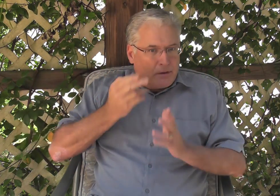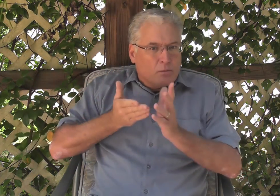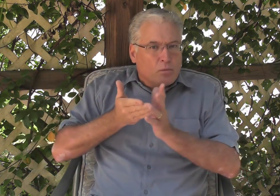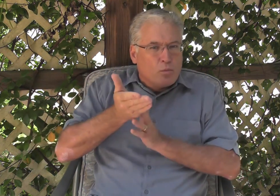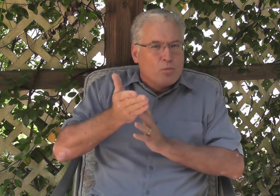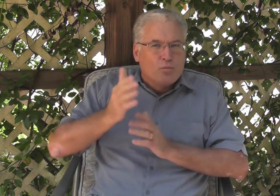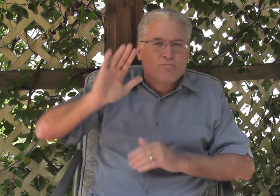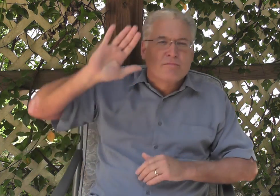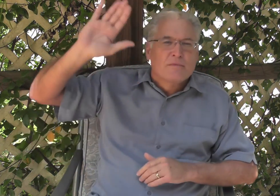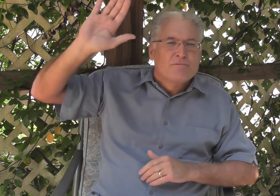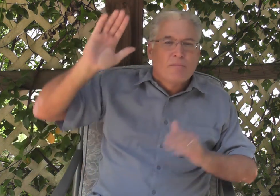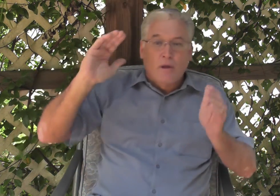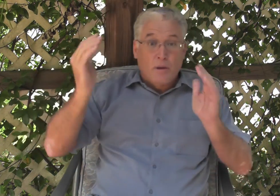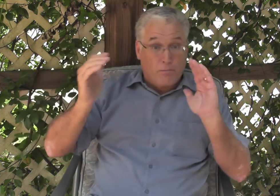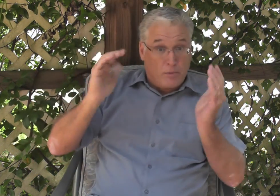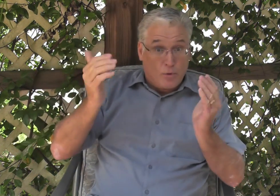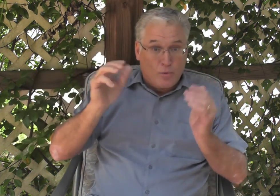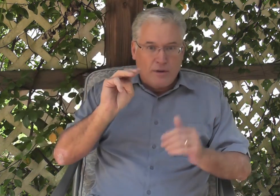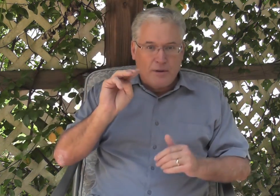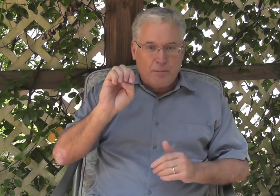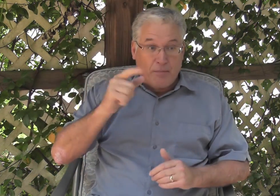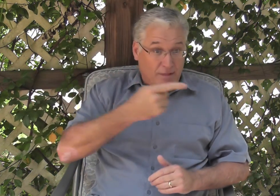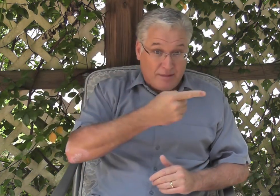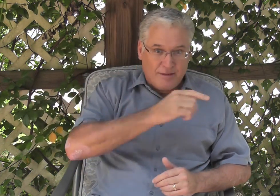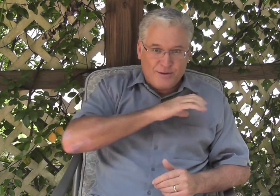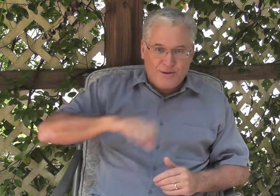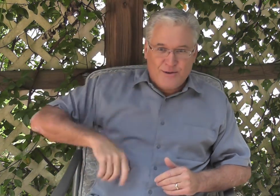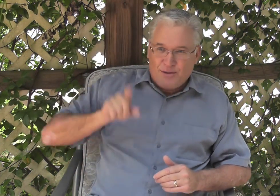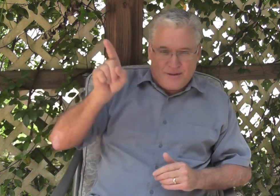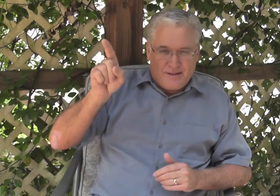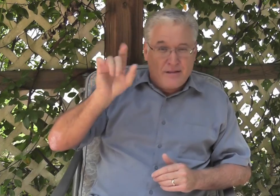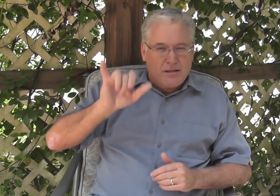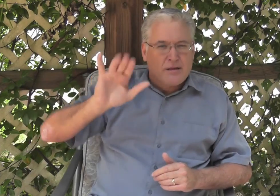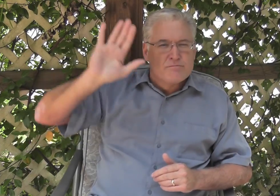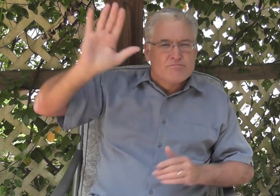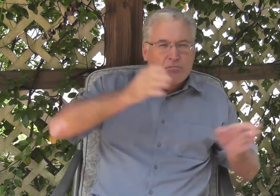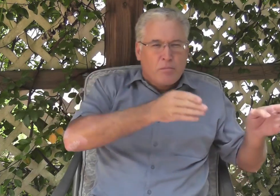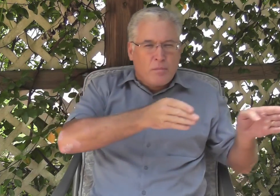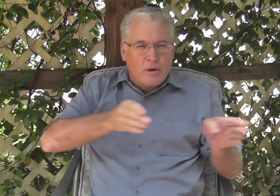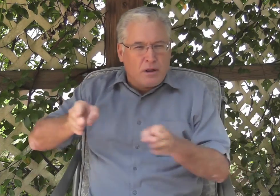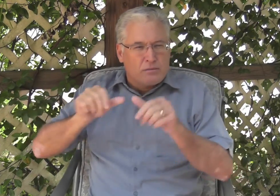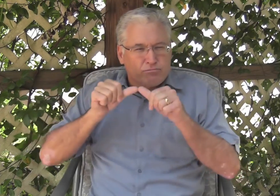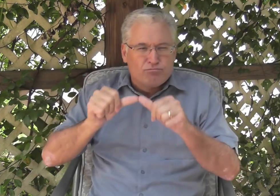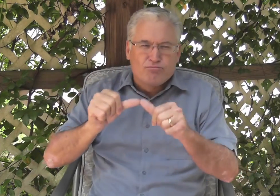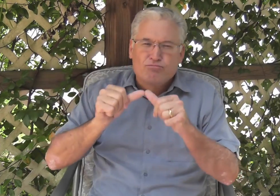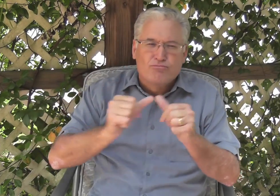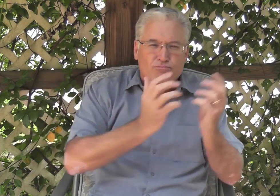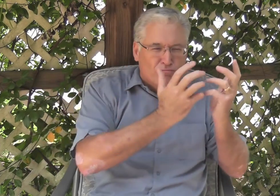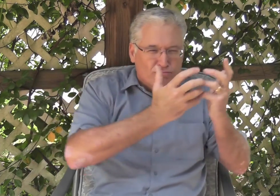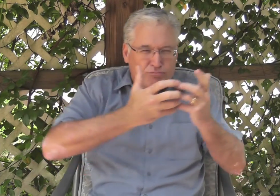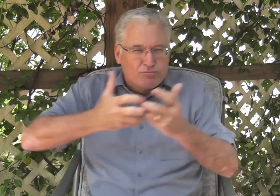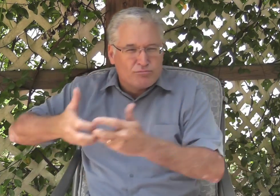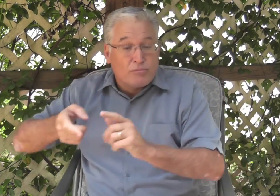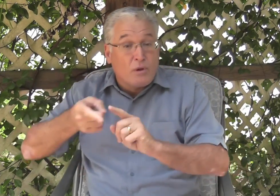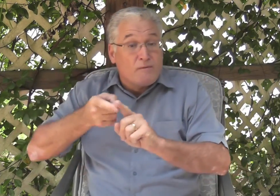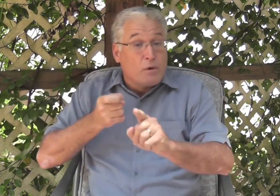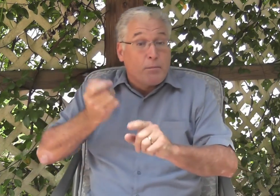that. He doesn't mess up. He follows through with his plans. He meant for us to have this comparison of Melchizedek and Christ, and it came